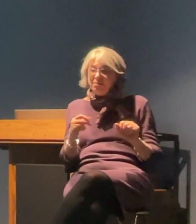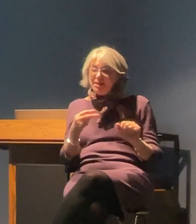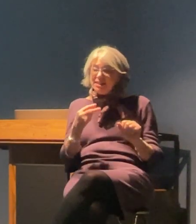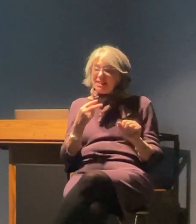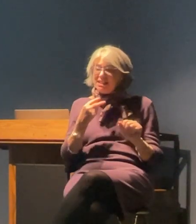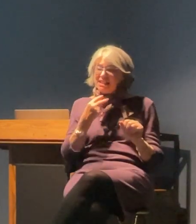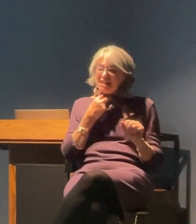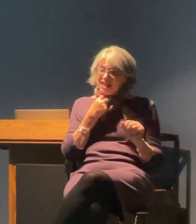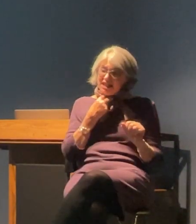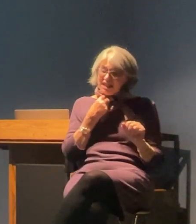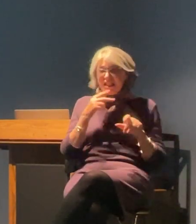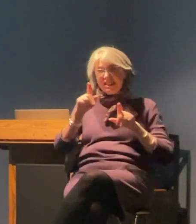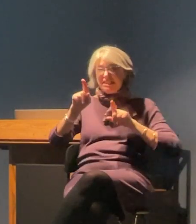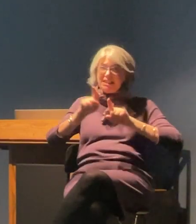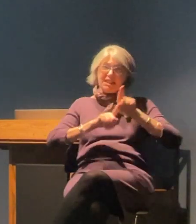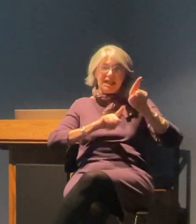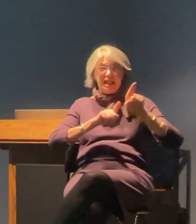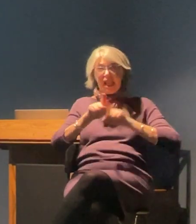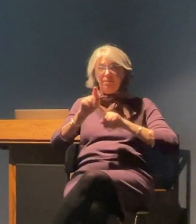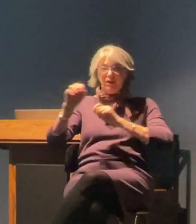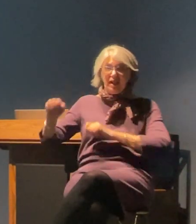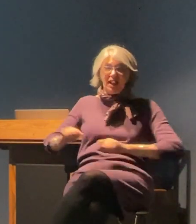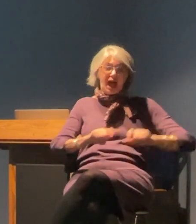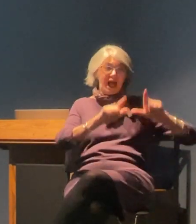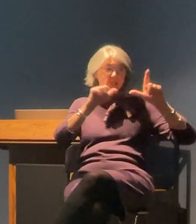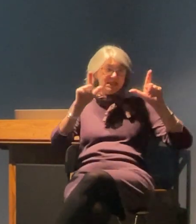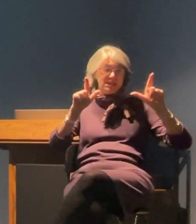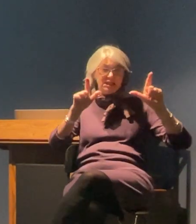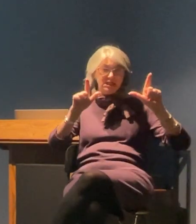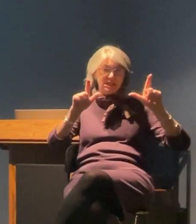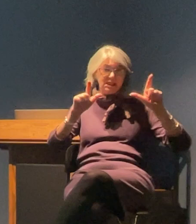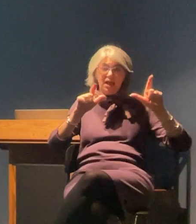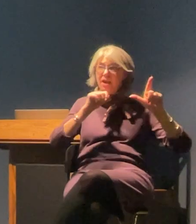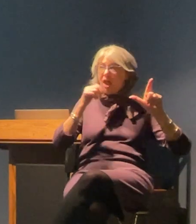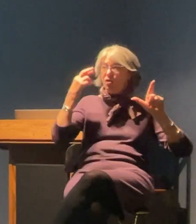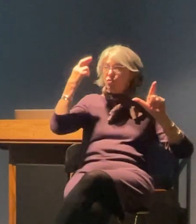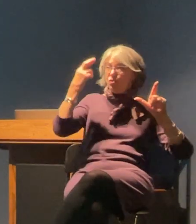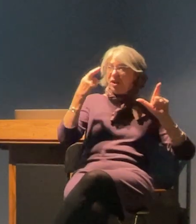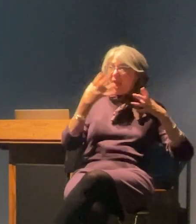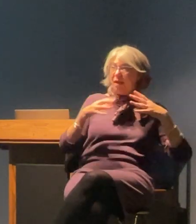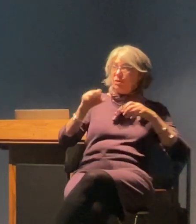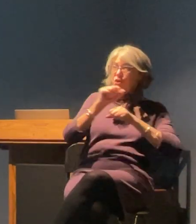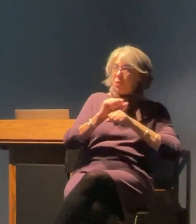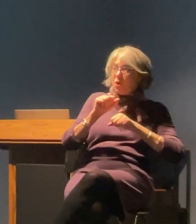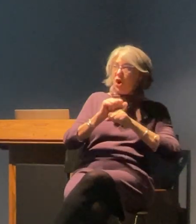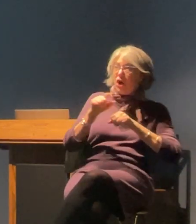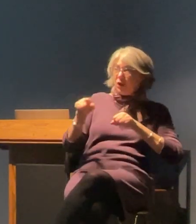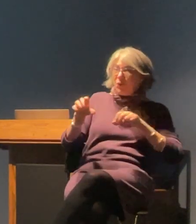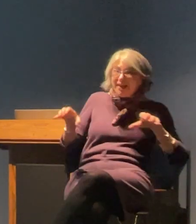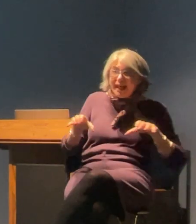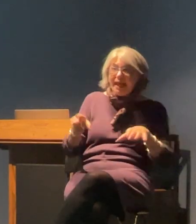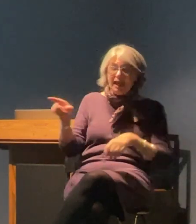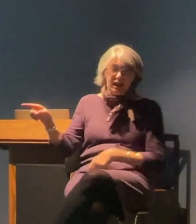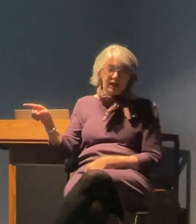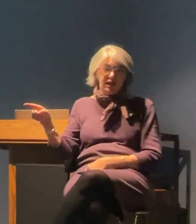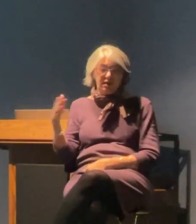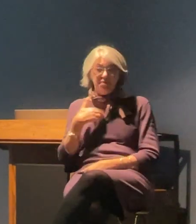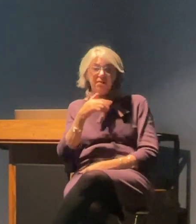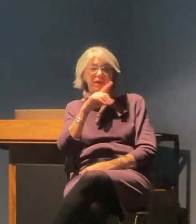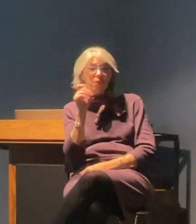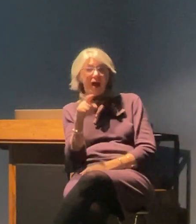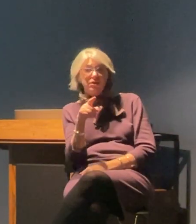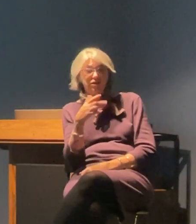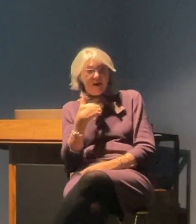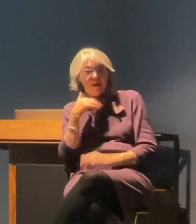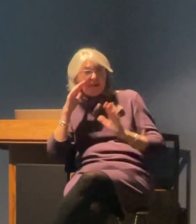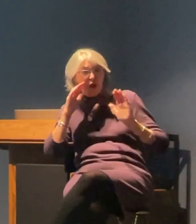the celebrity lens and not realize how much work you went through. So I guess my question is, and